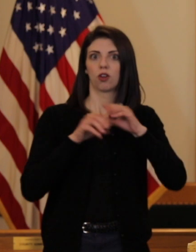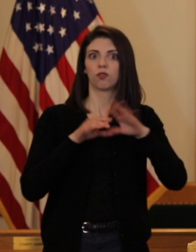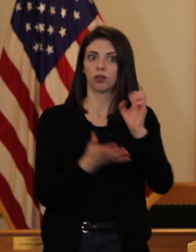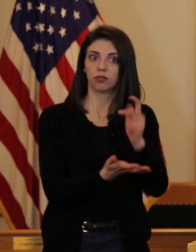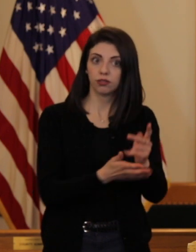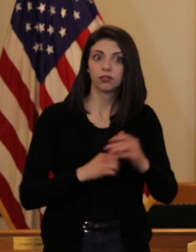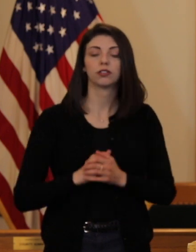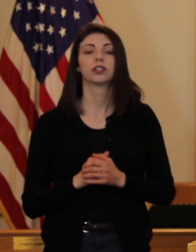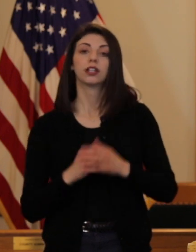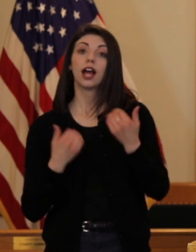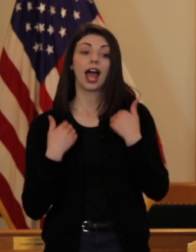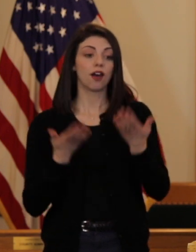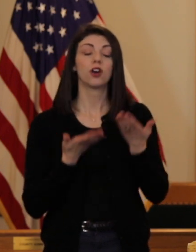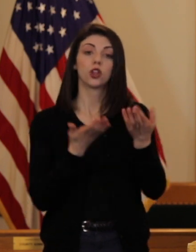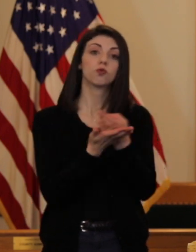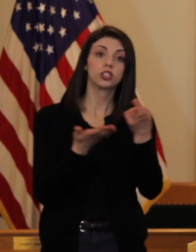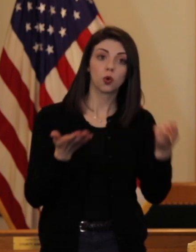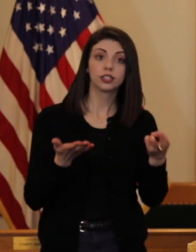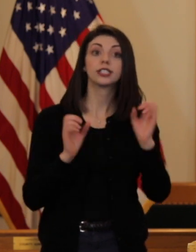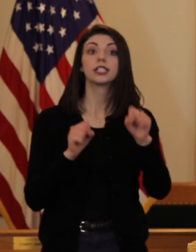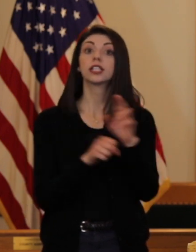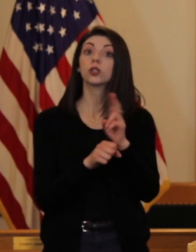health department services by calling